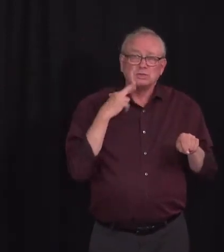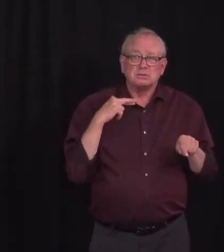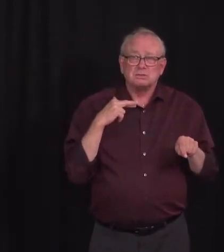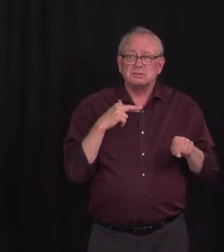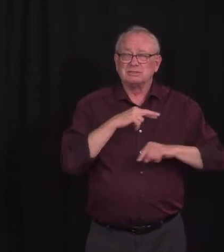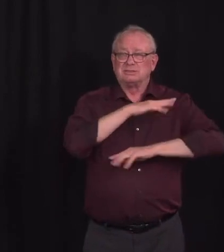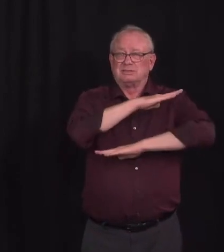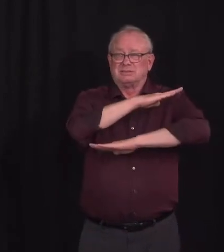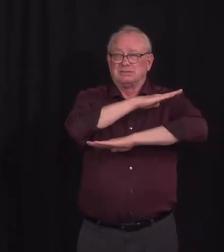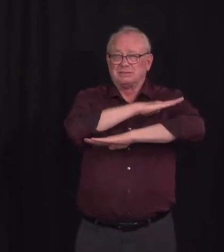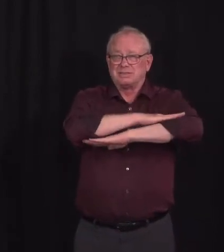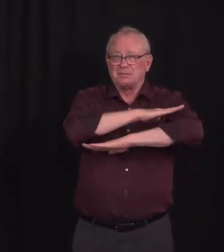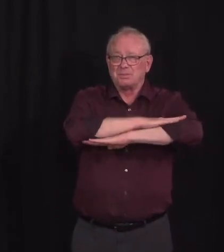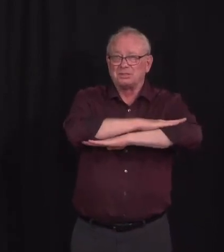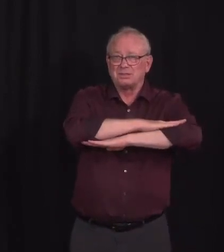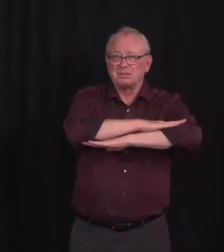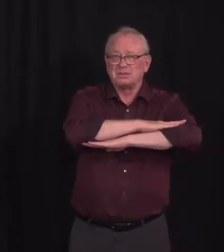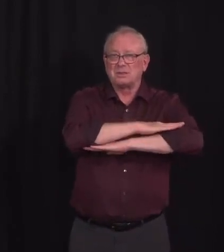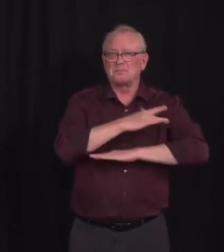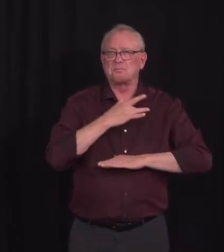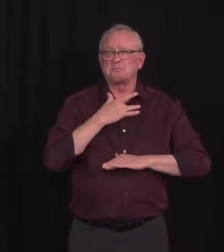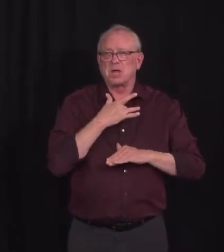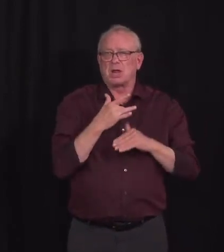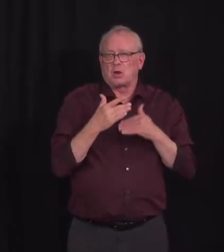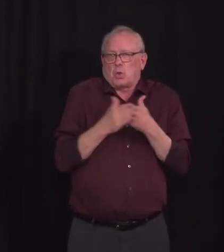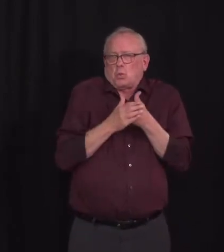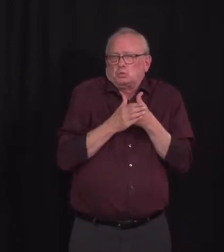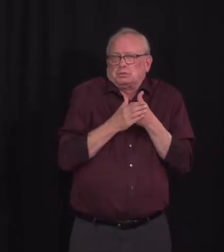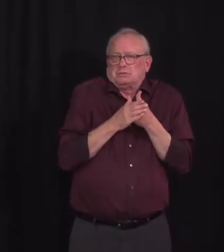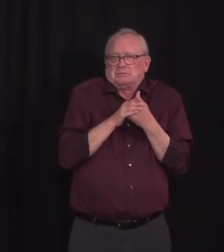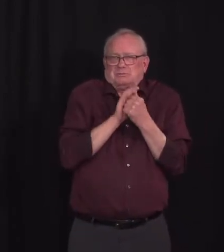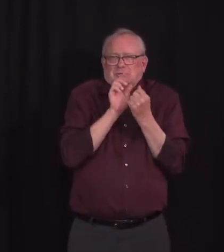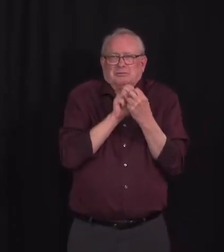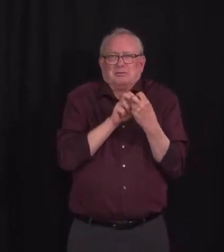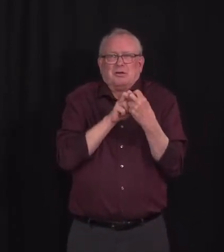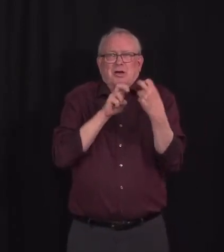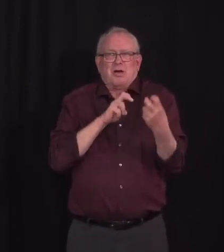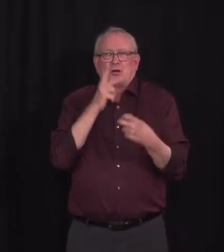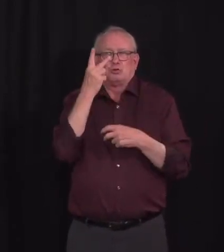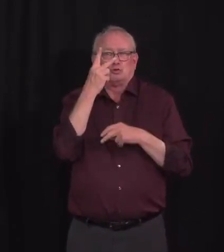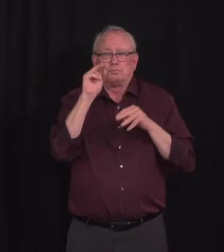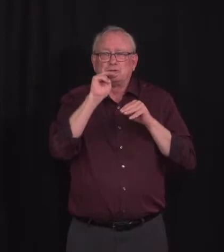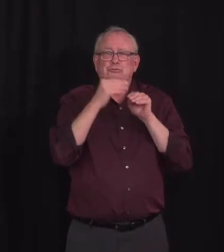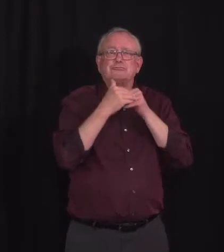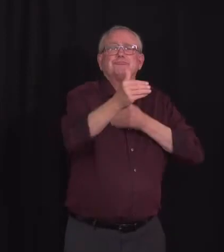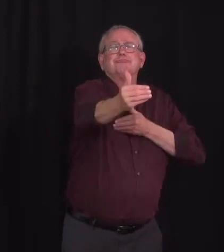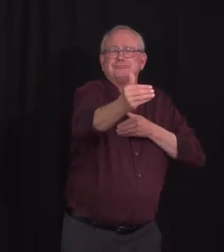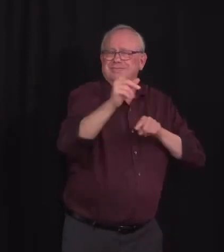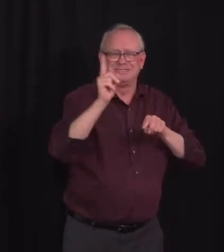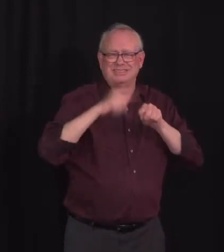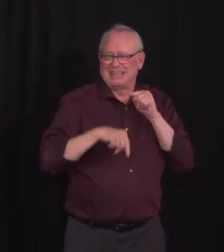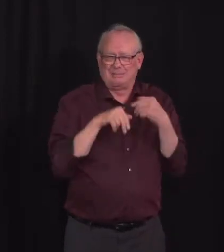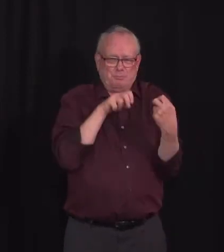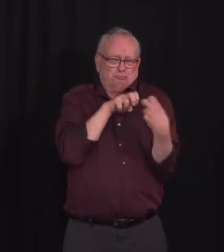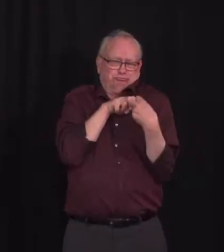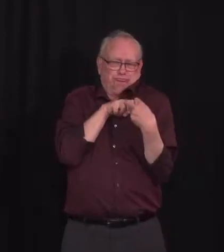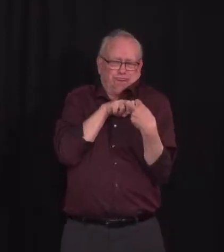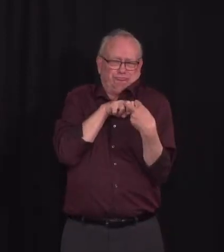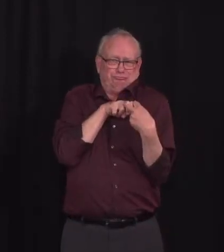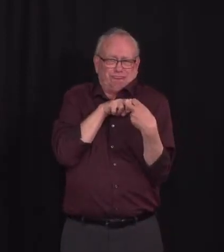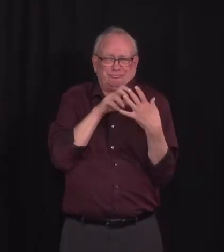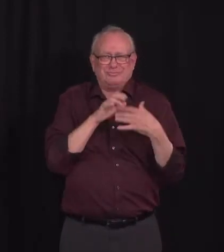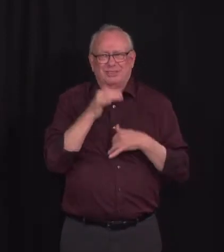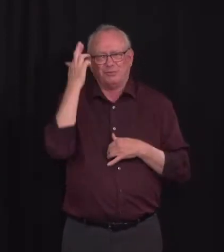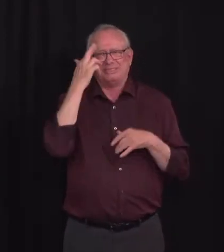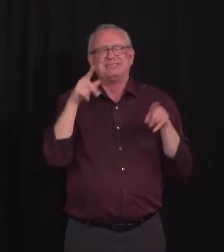be able to be 2 meters distance. That's just not how those locations are set up. And of course, because there are many